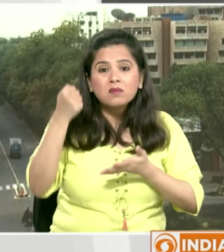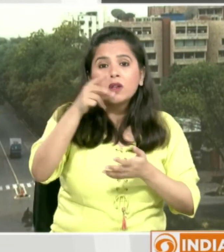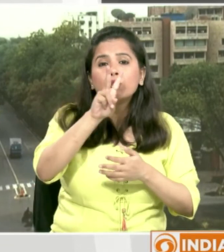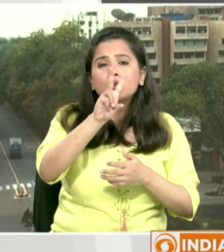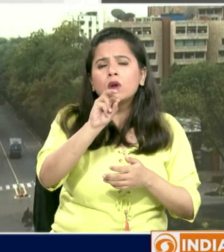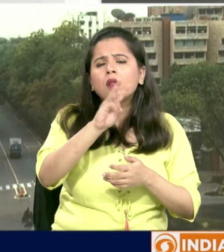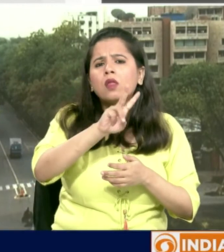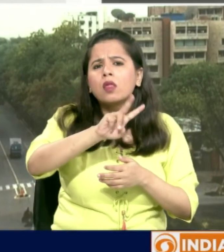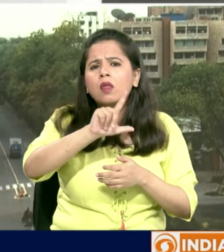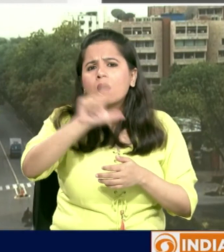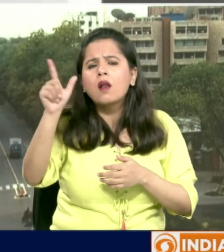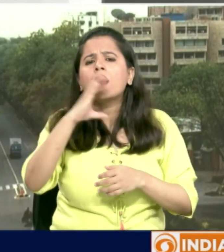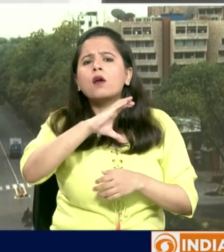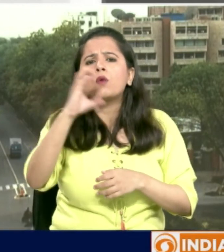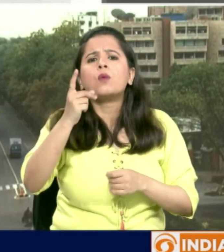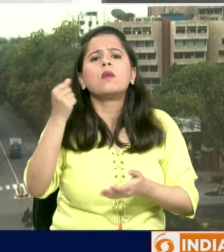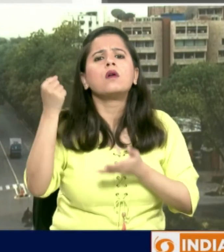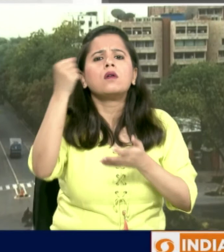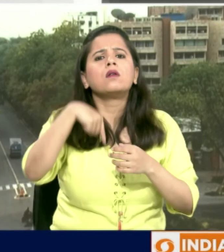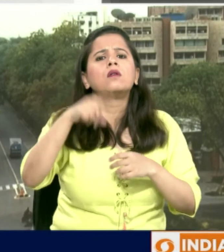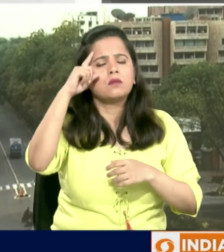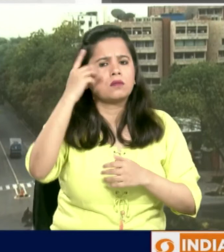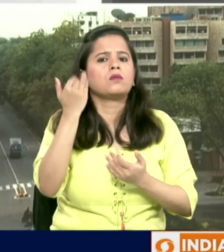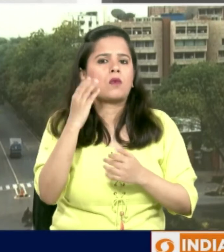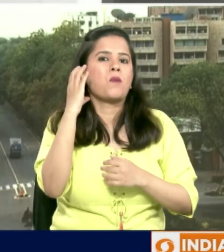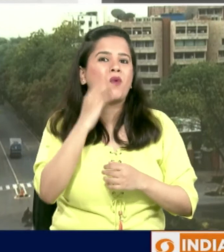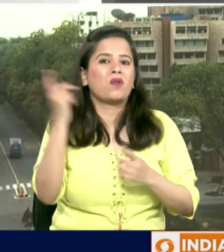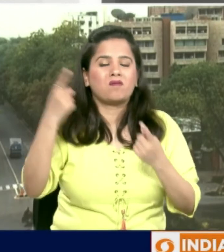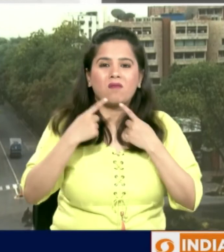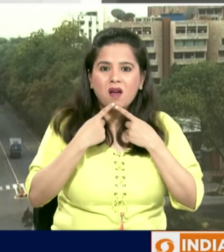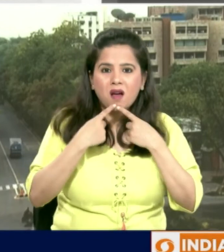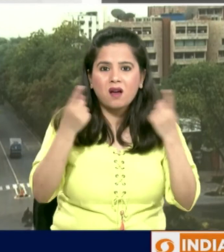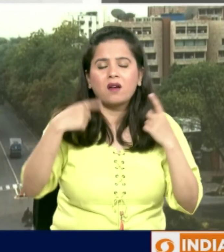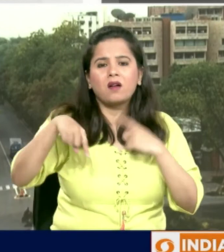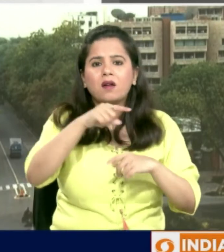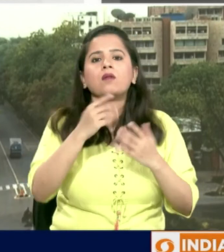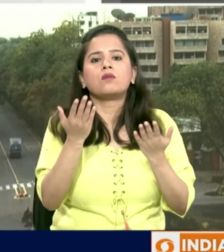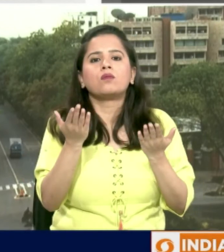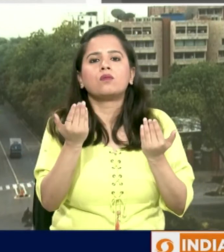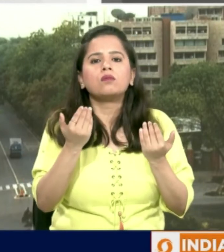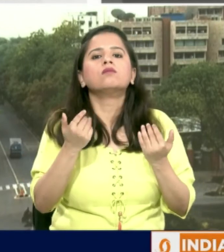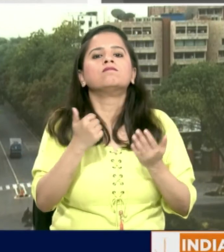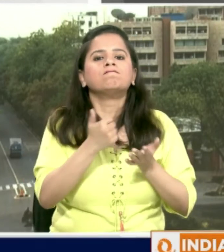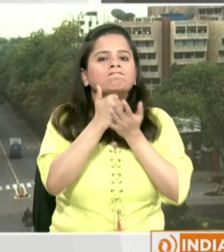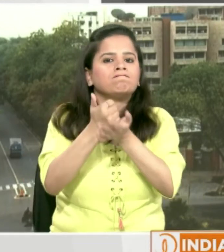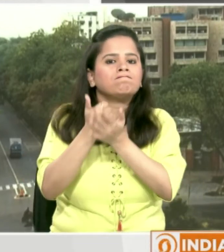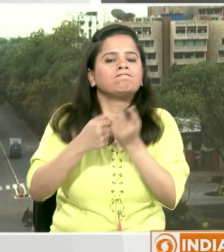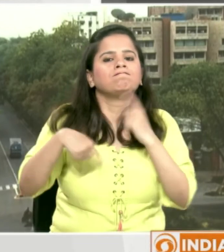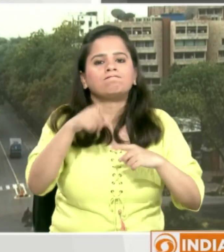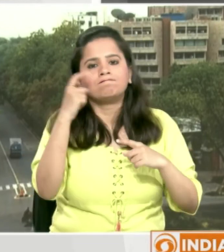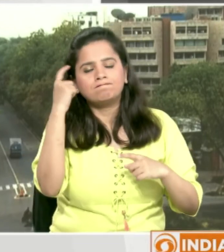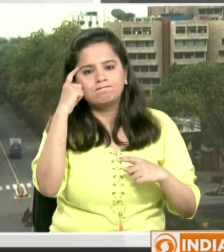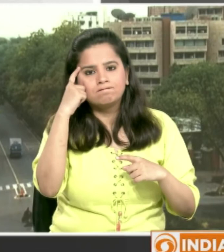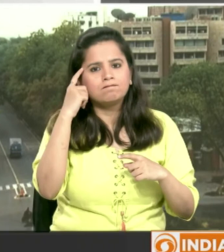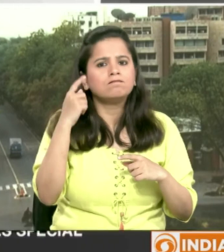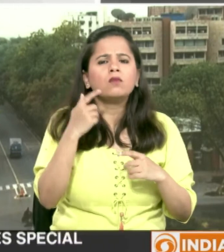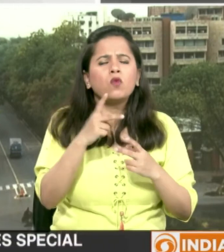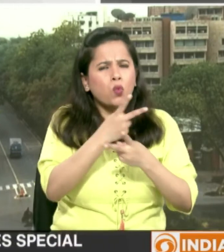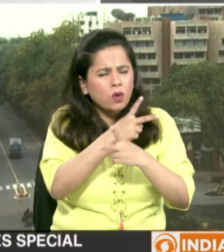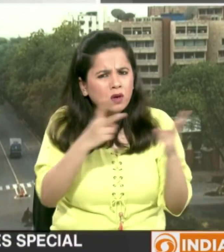by our Honorable Prime Minister Shri Narendra Modi ji for self-reliant India movement to cater to